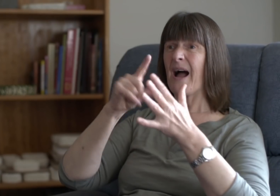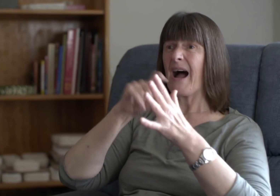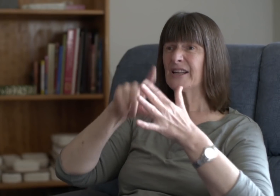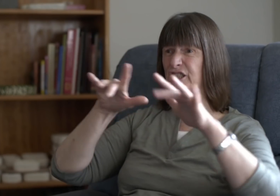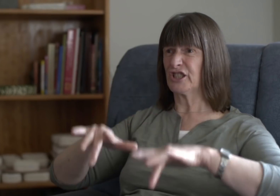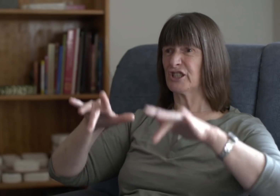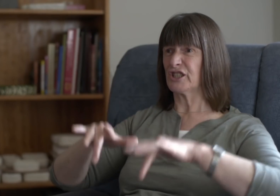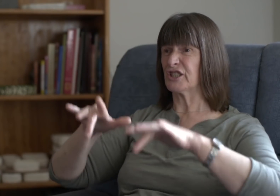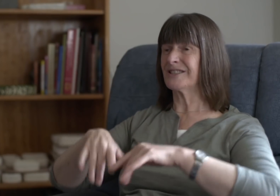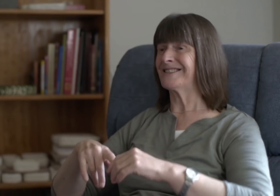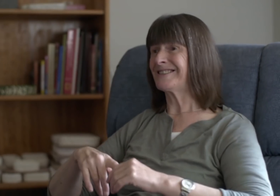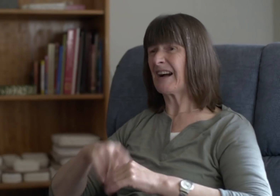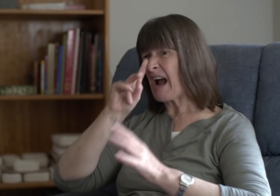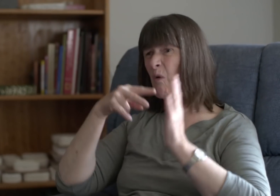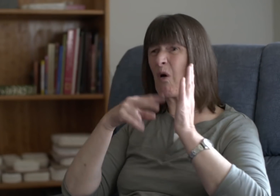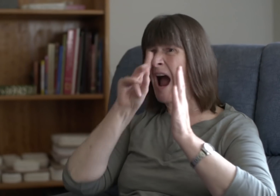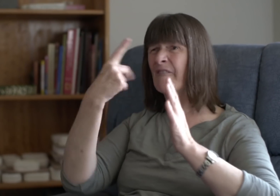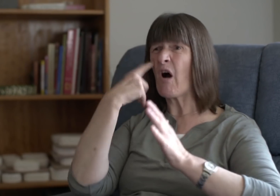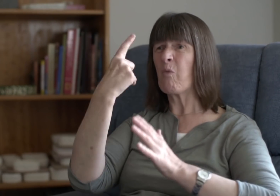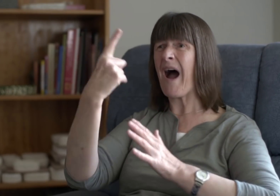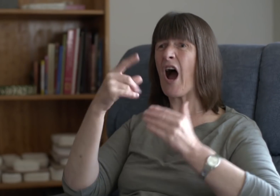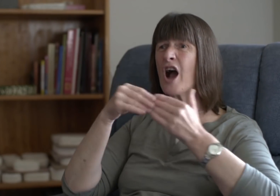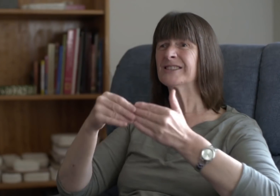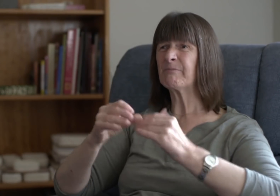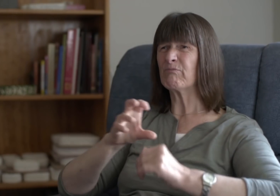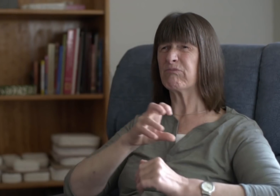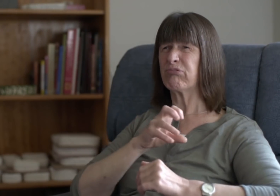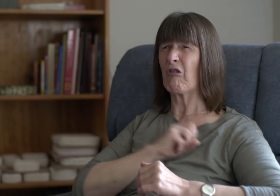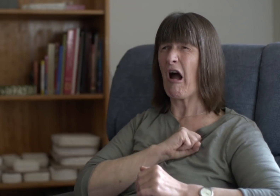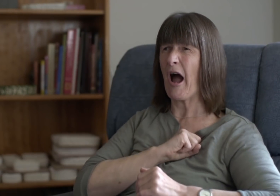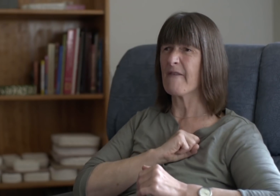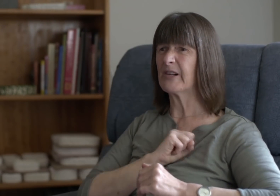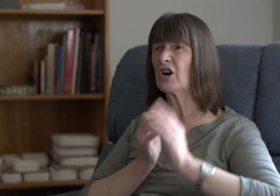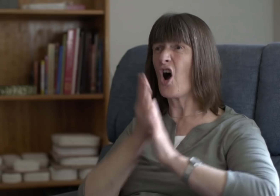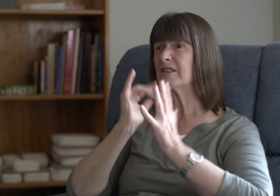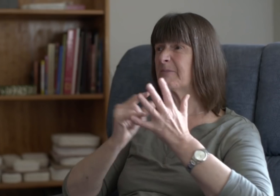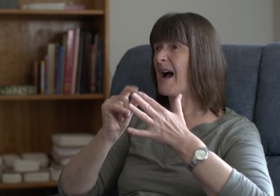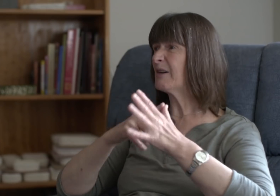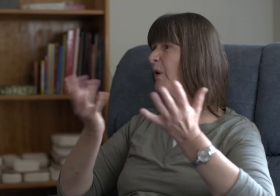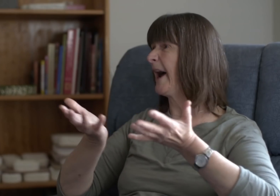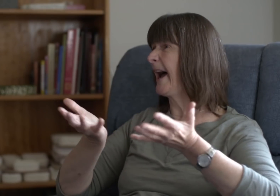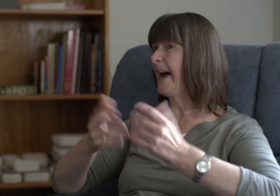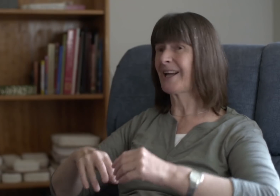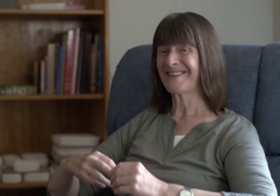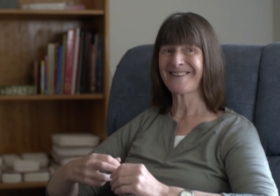I haven't yet gone to space. I can't wait. I'll have to find a guide who is brave enough to go with me.